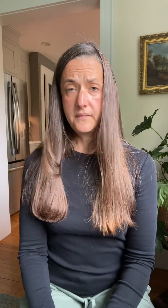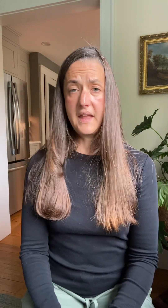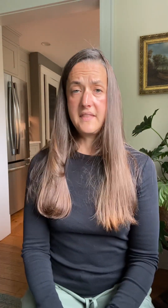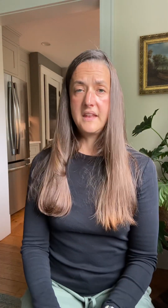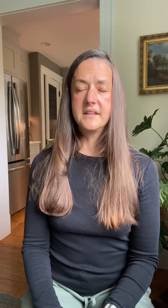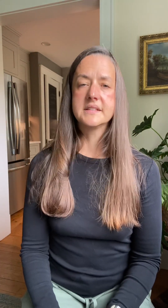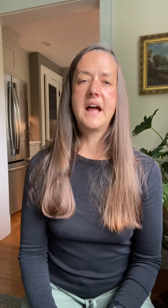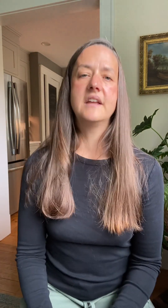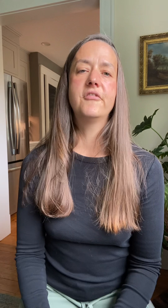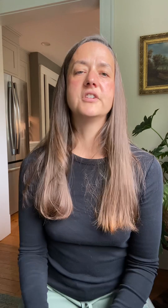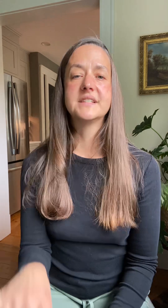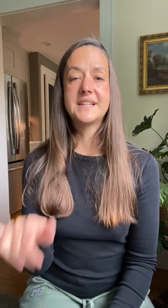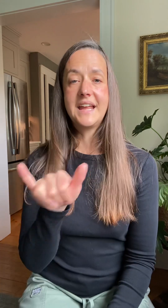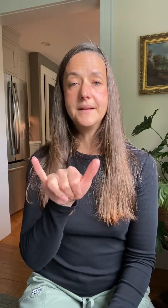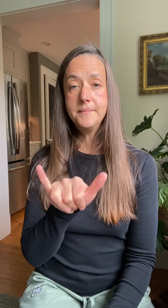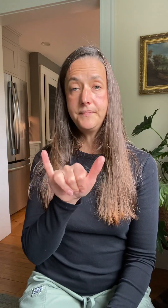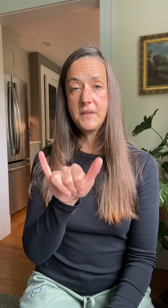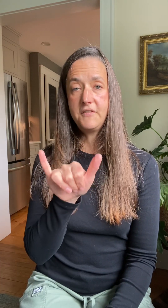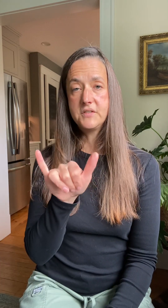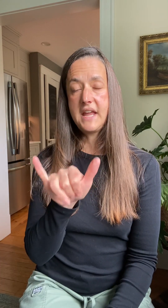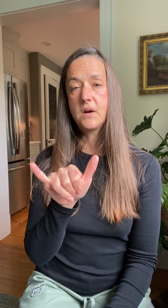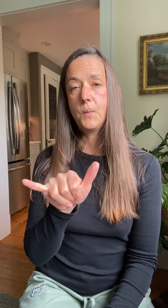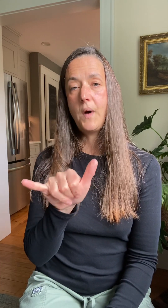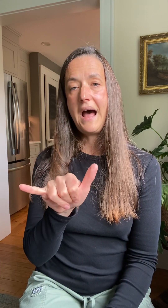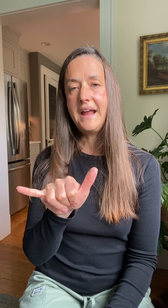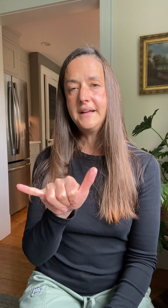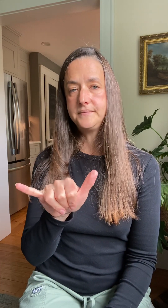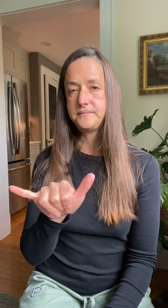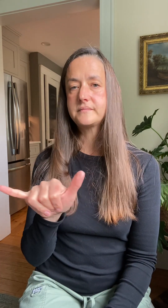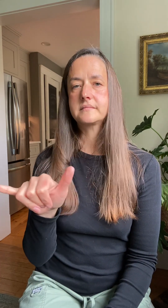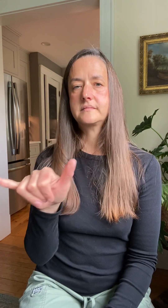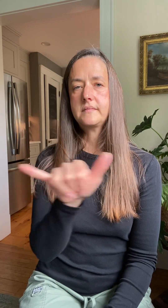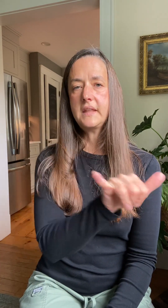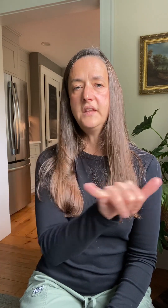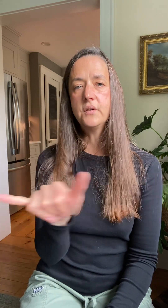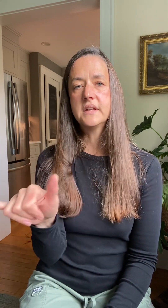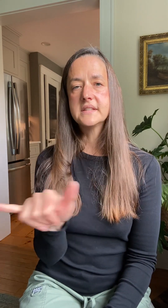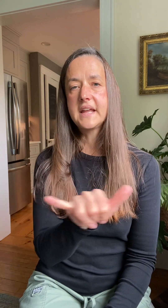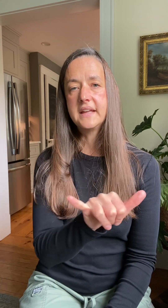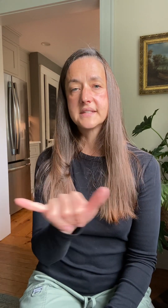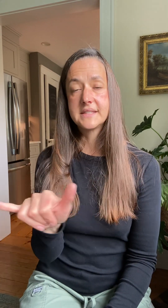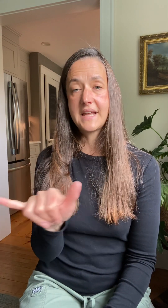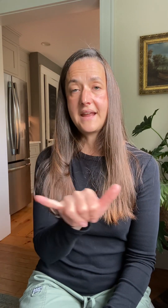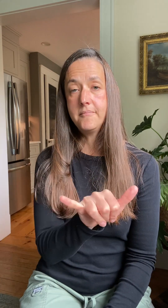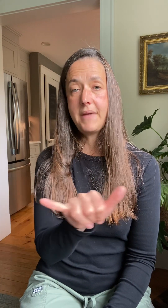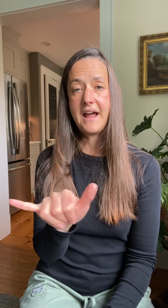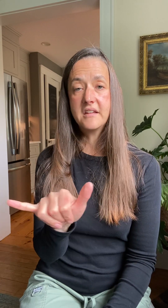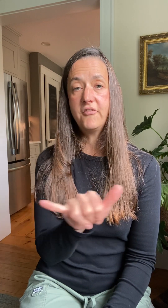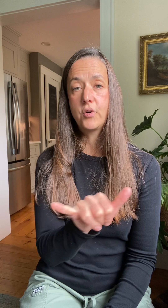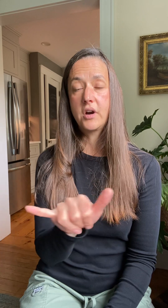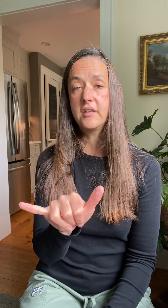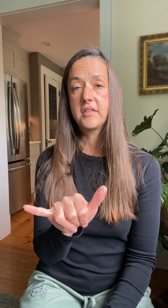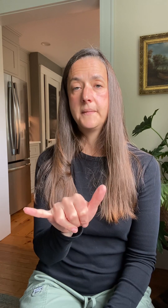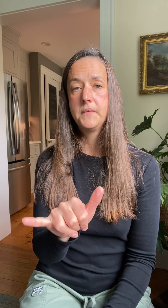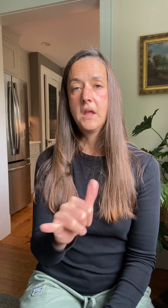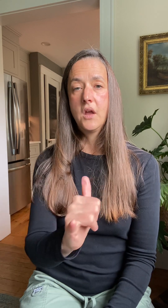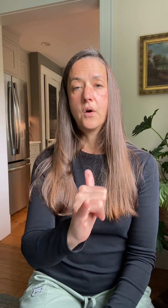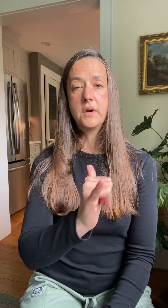And then the sign for same, if you take a Y, you can say same back and forth, or you